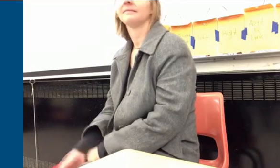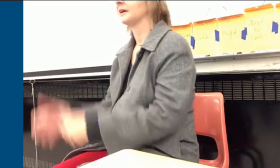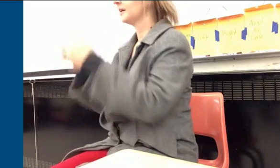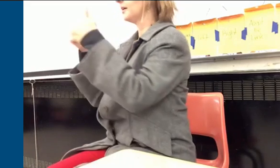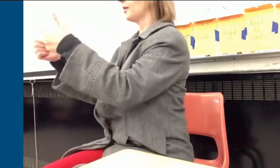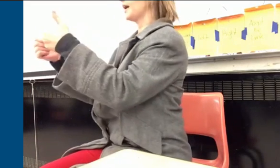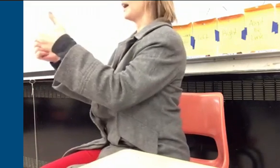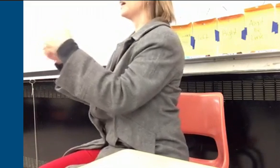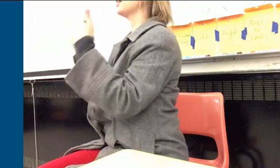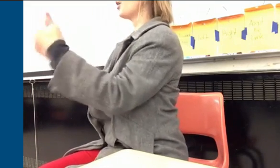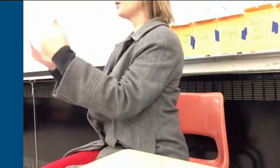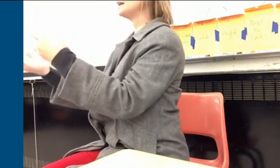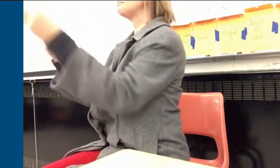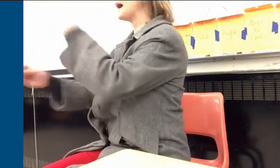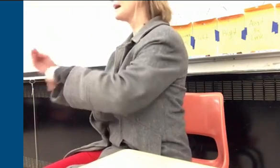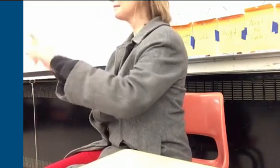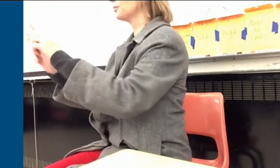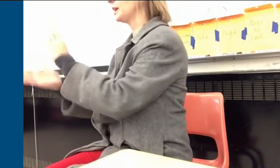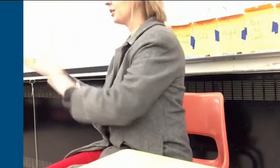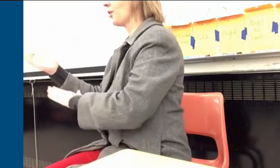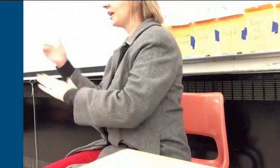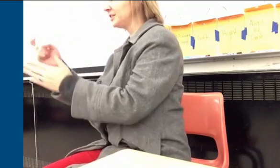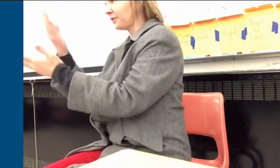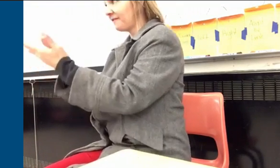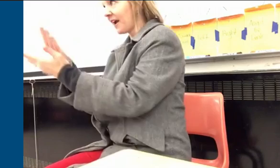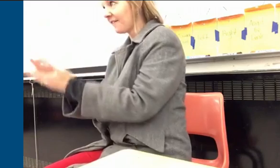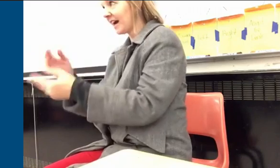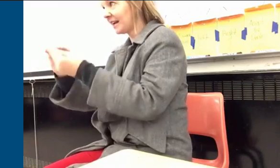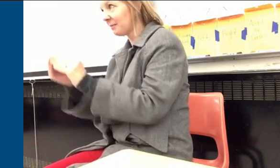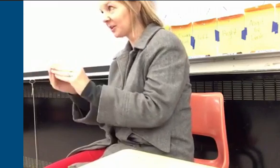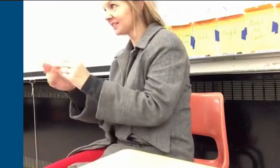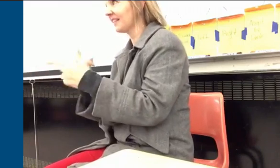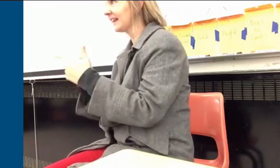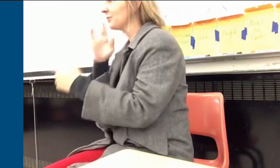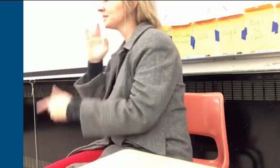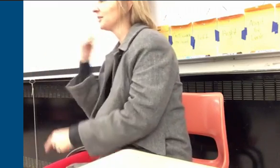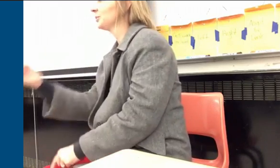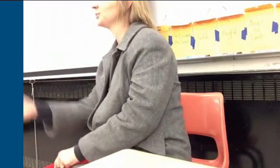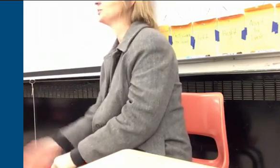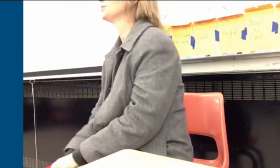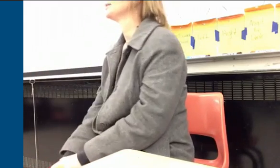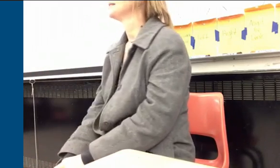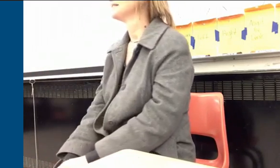Okay, go ahead and pack up and get ready to go. I just need to verify some numbers.